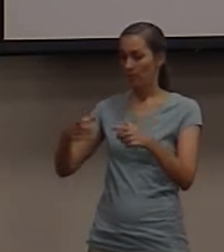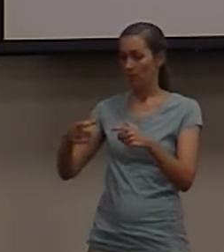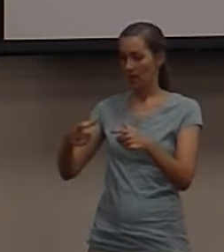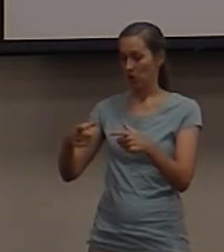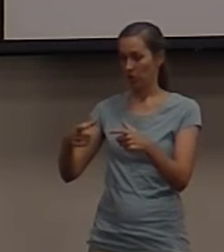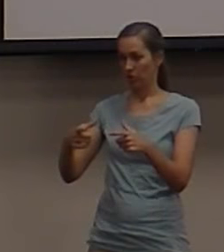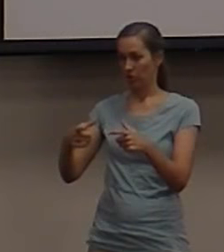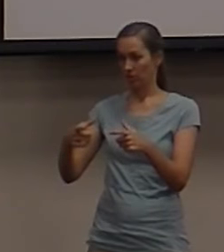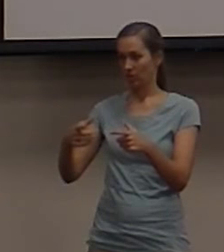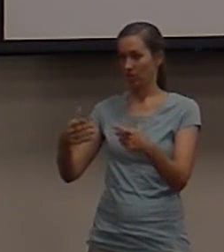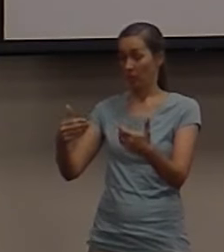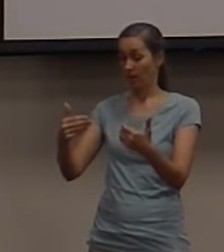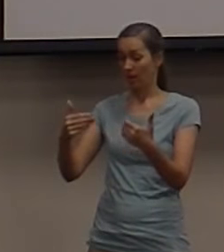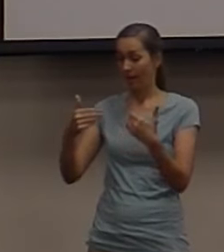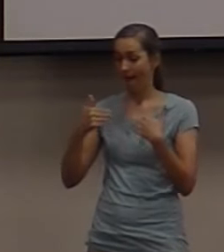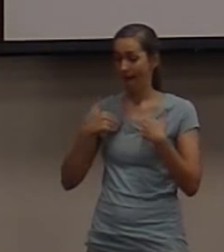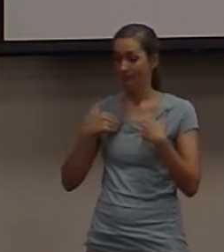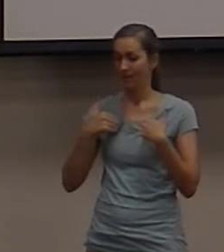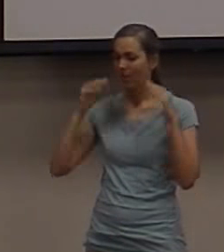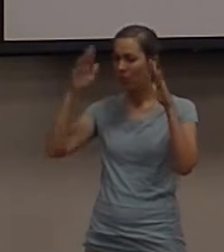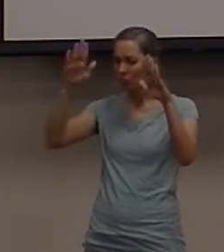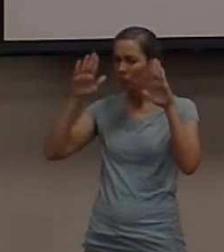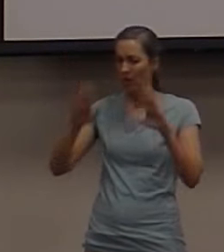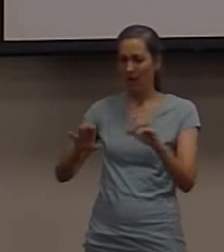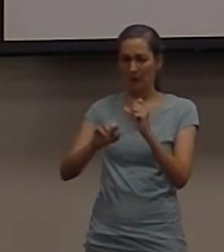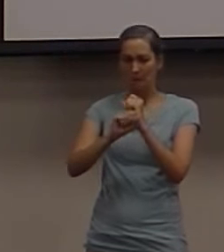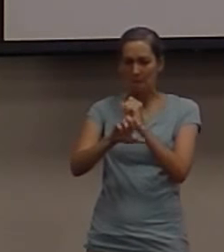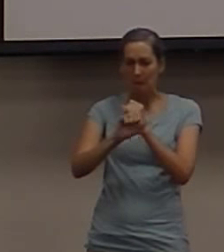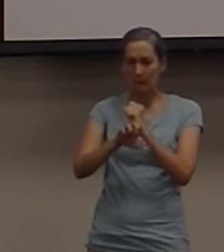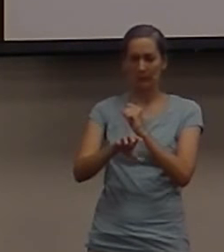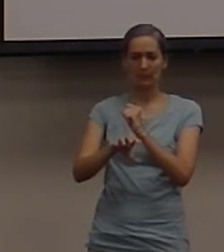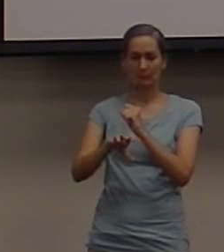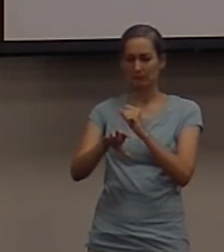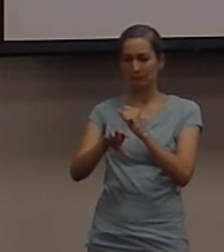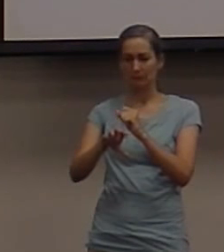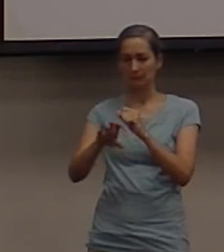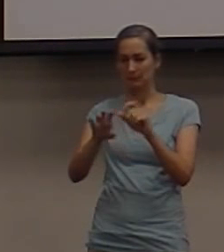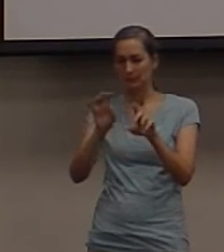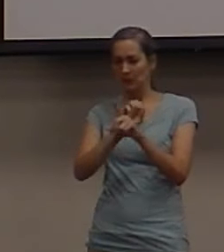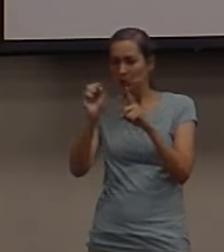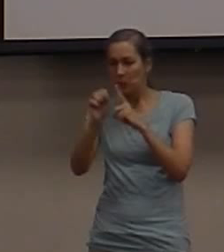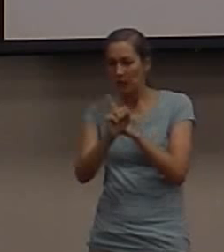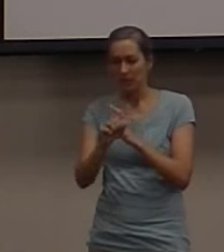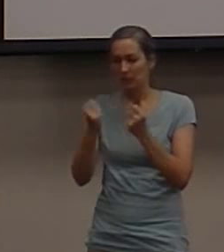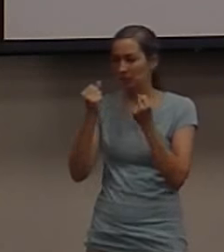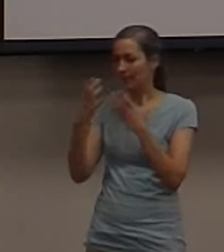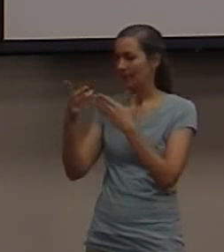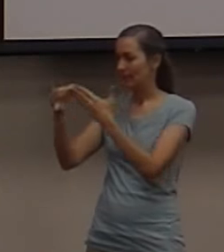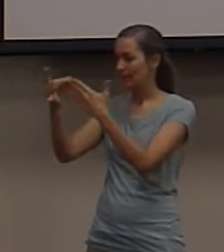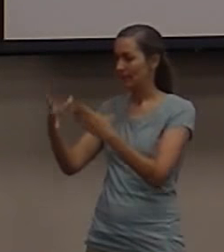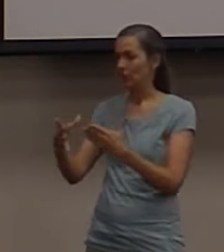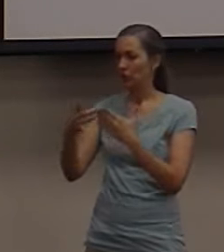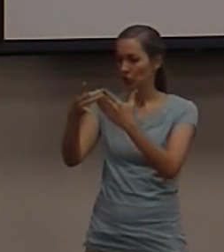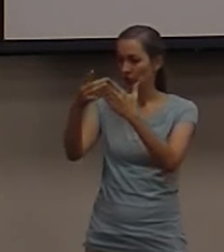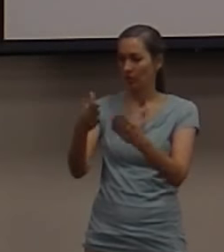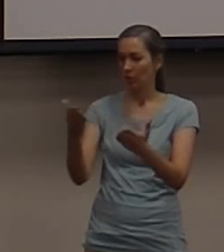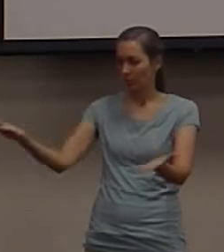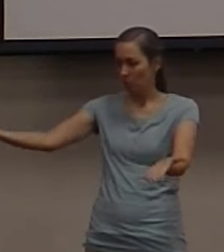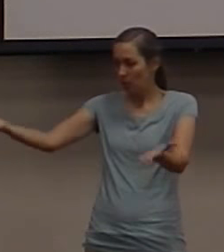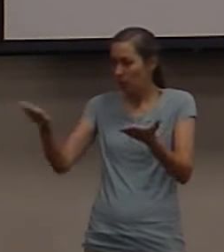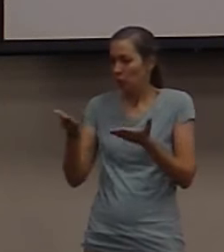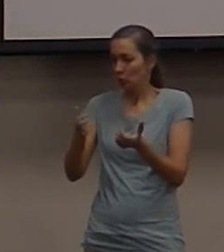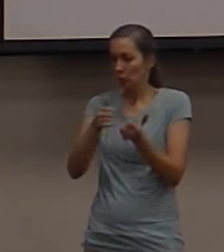We have a great marketing setting where we bring all of these leaders to one place and we bring them together for a just cause,